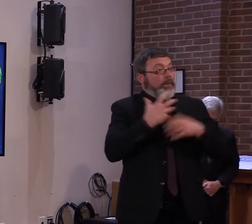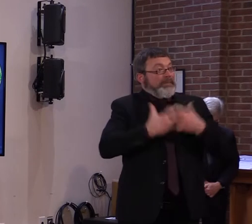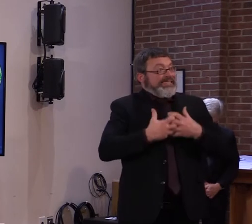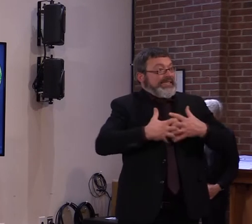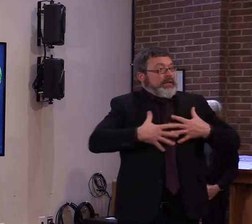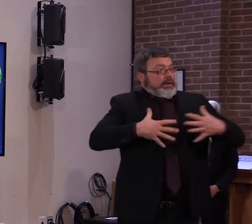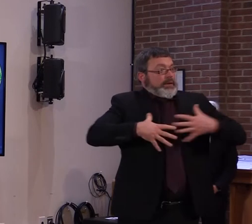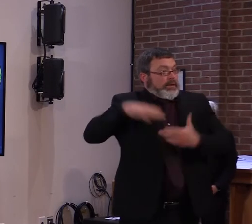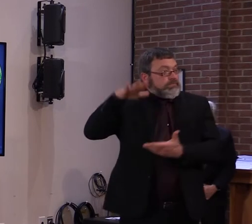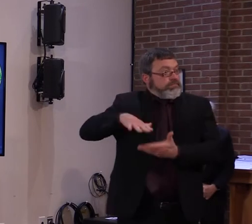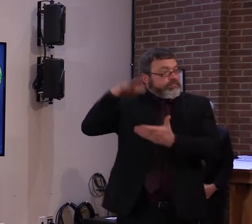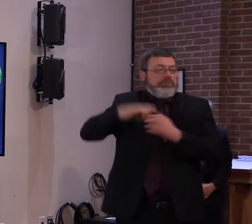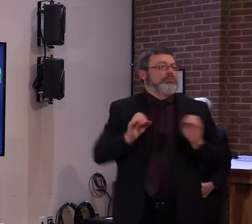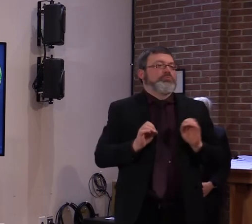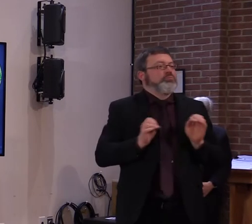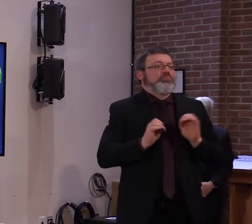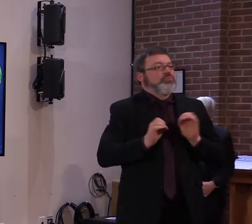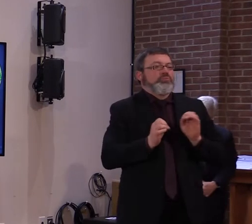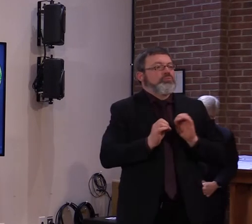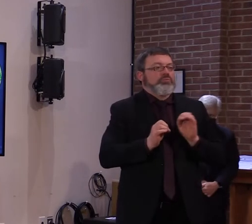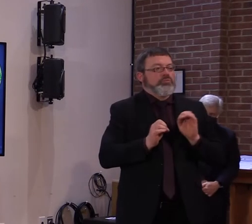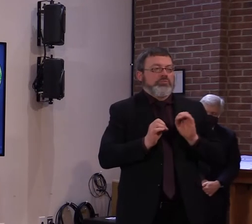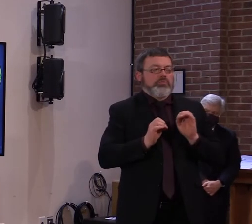now for COVID patients.